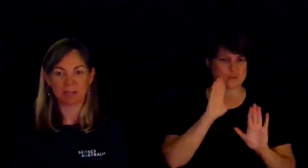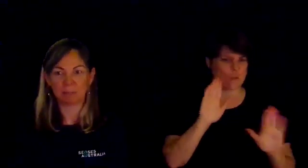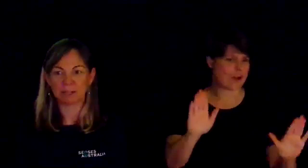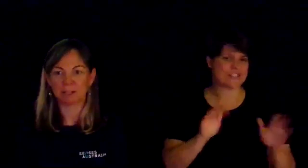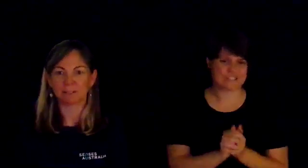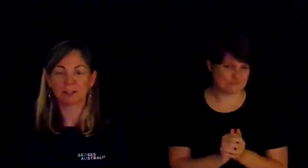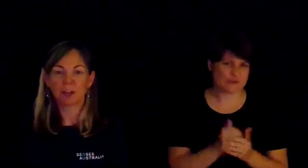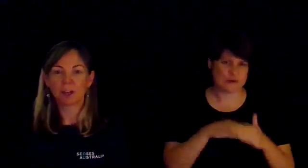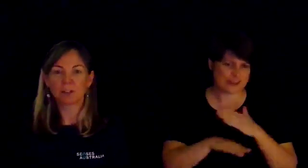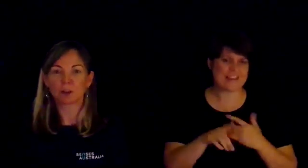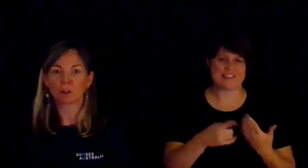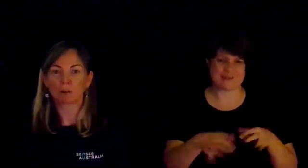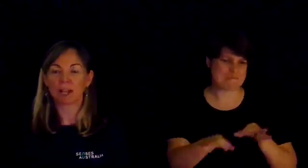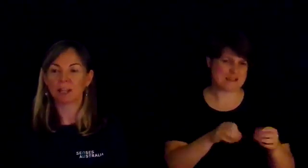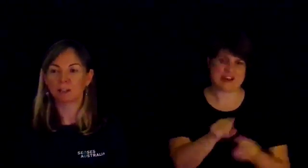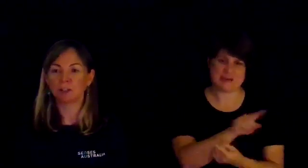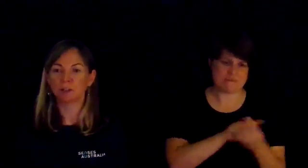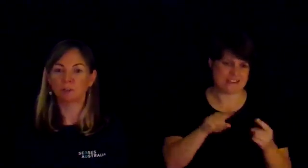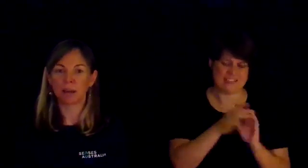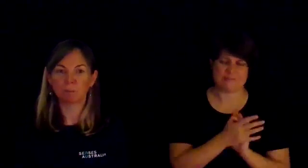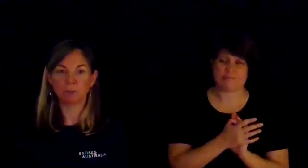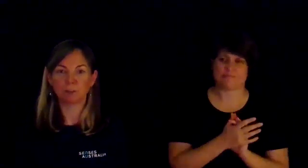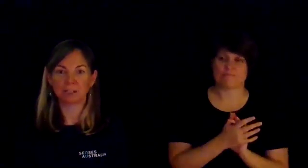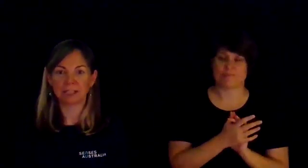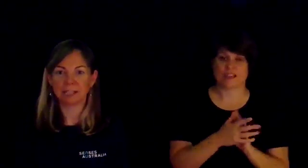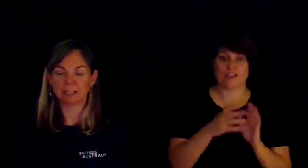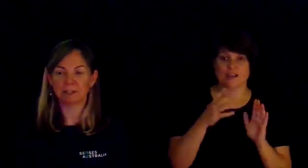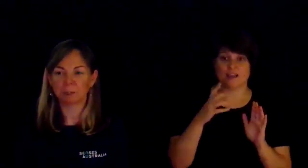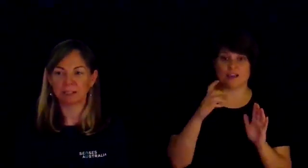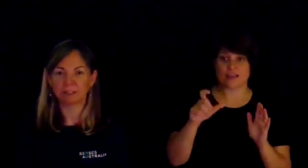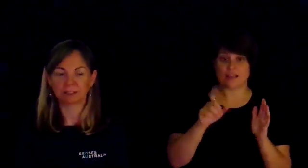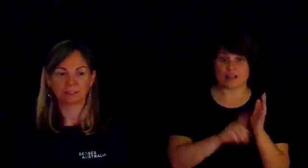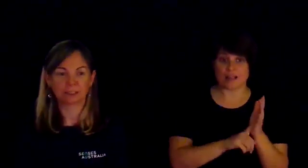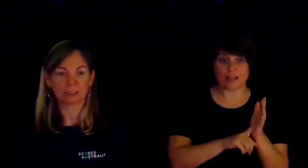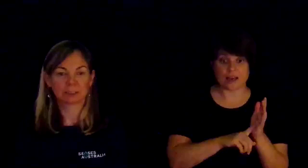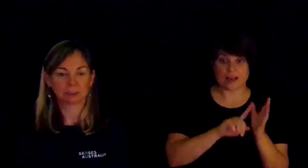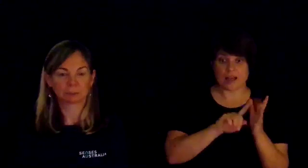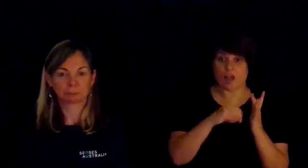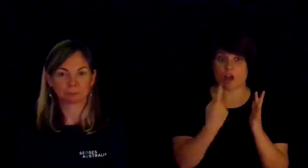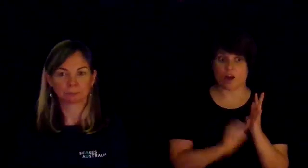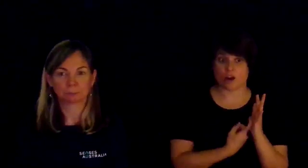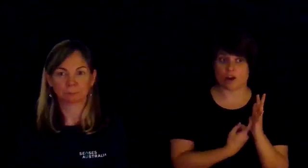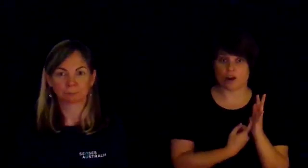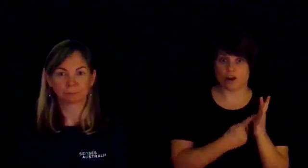their planning meetings. So, Craig, can you unmute Claire now, please?